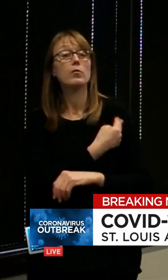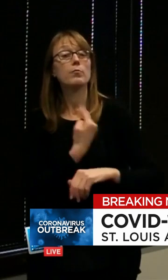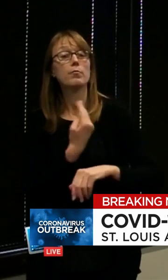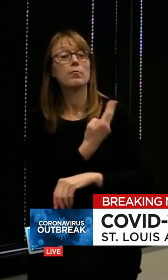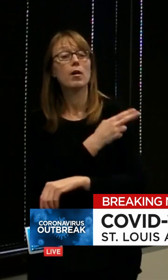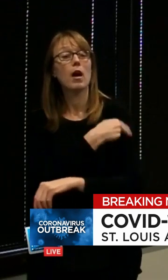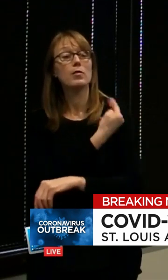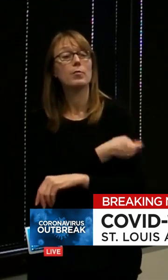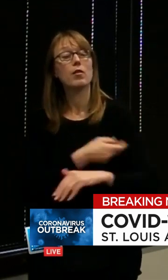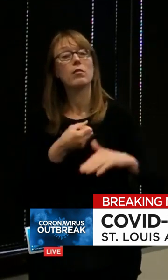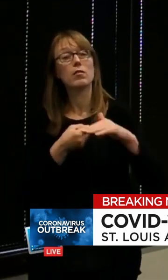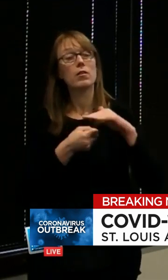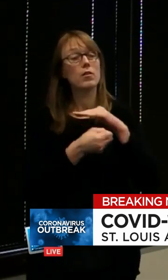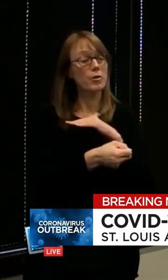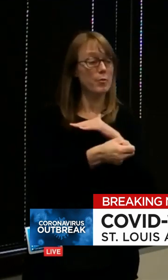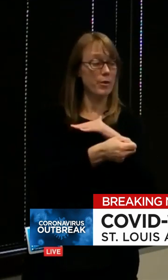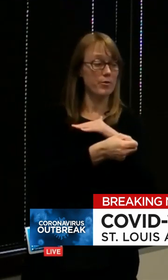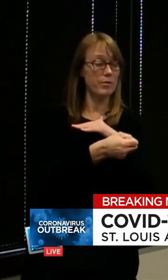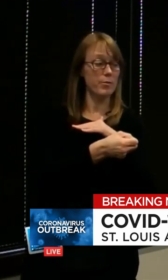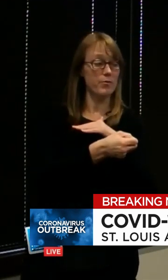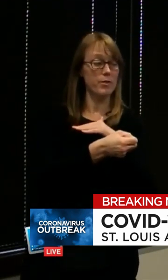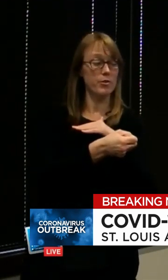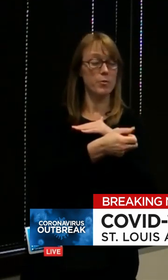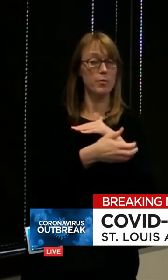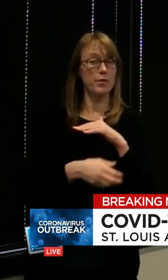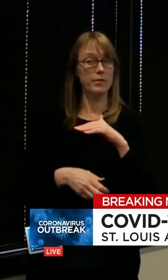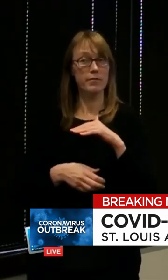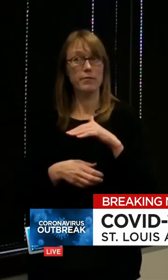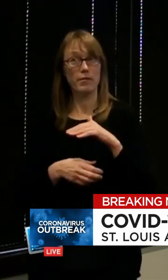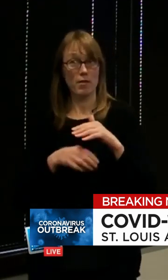to 545 today.